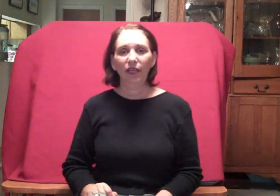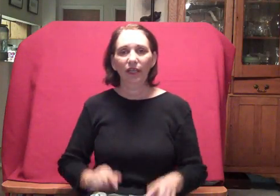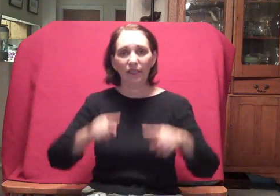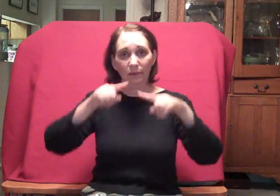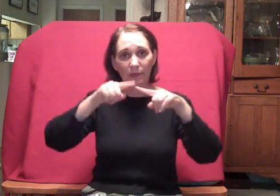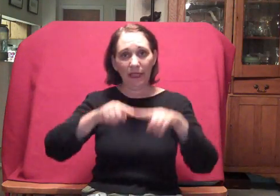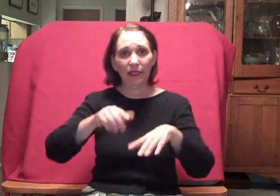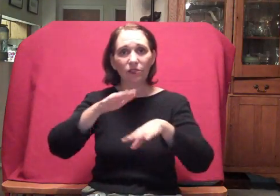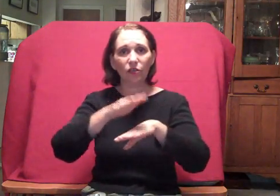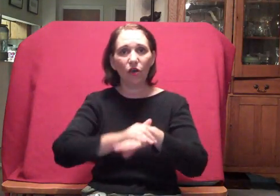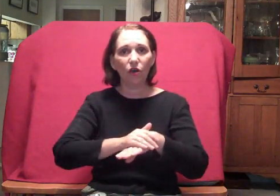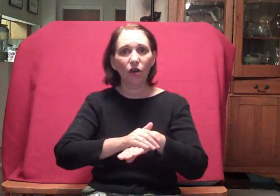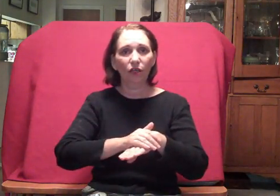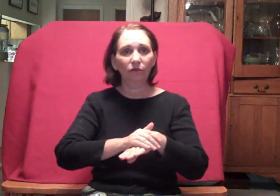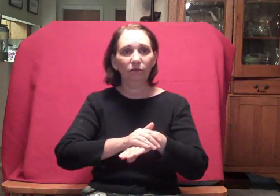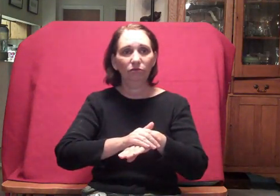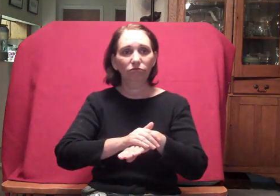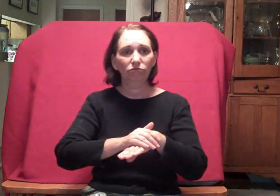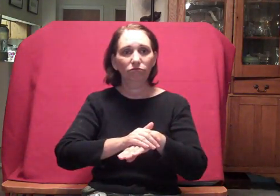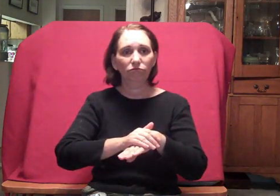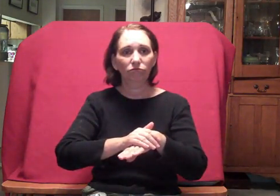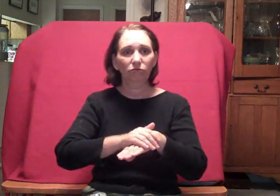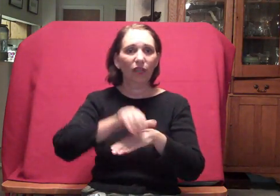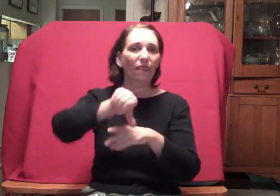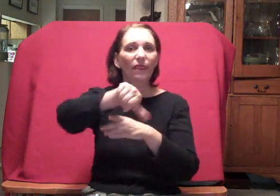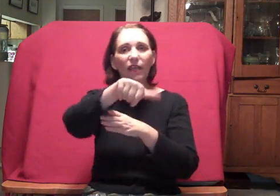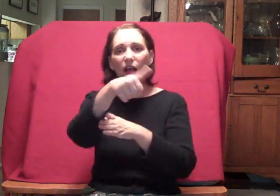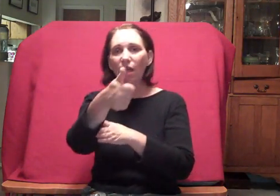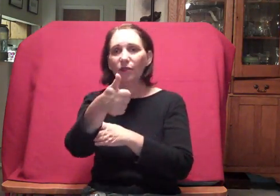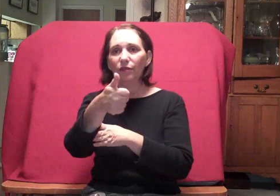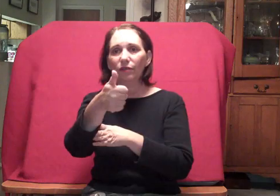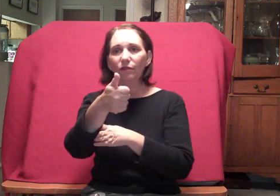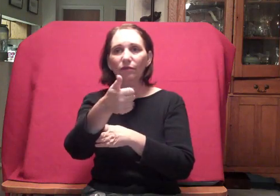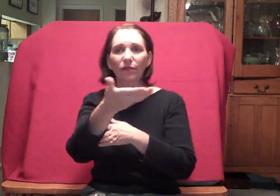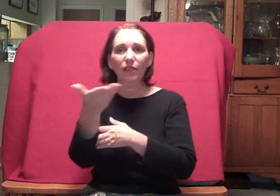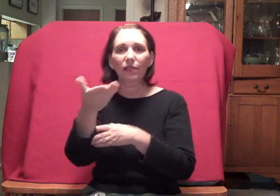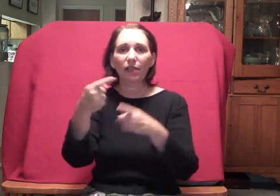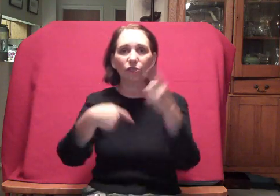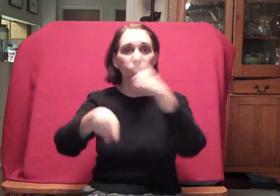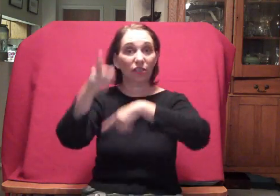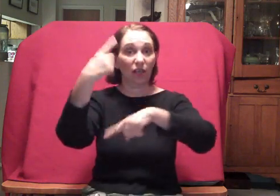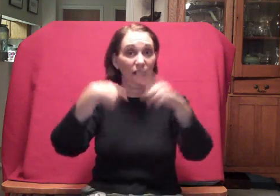it depends on the other things that you're signing.